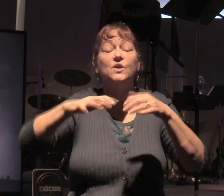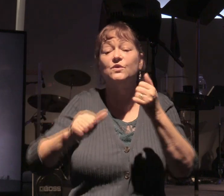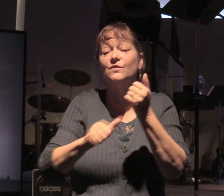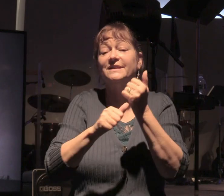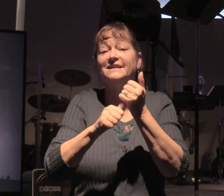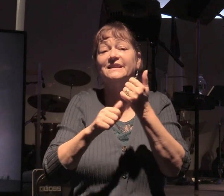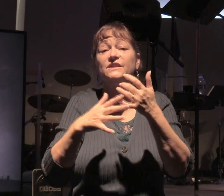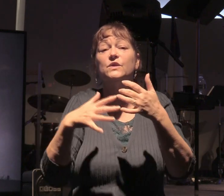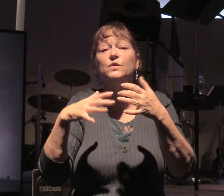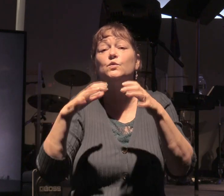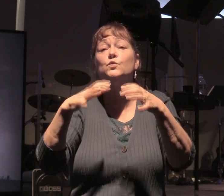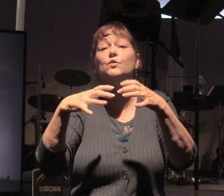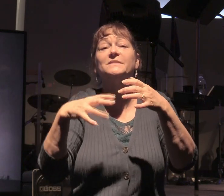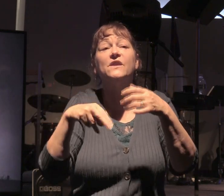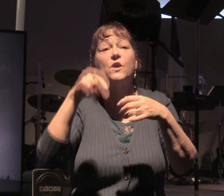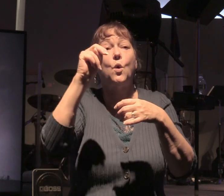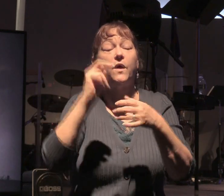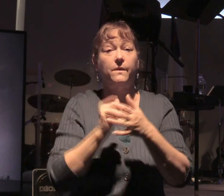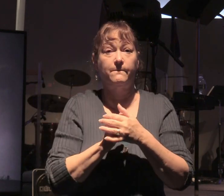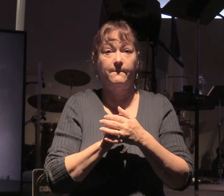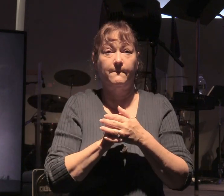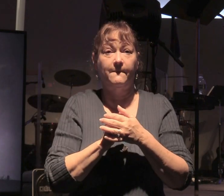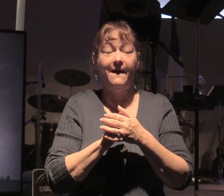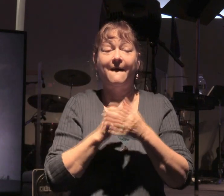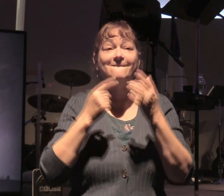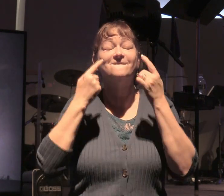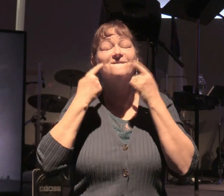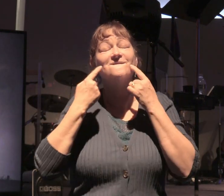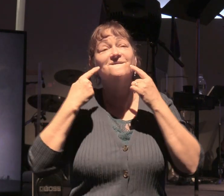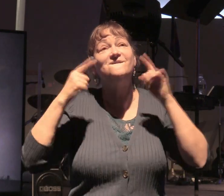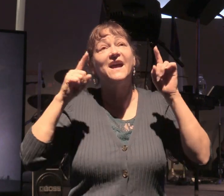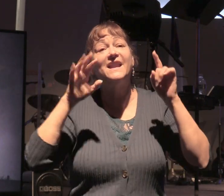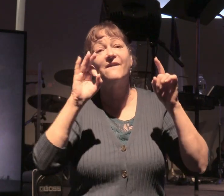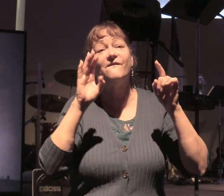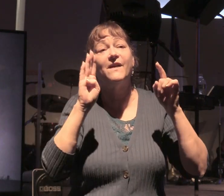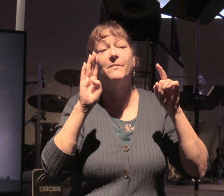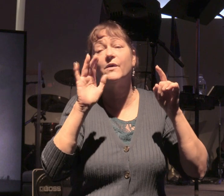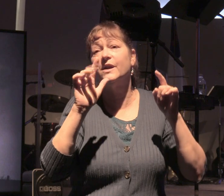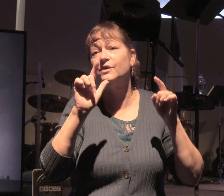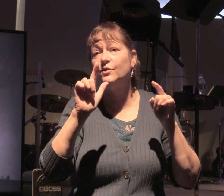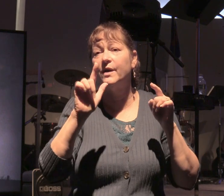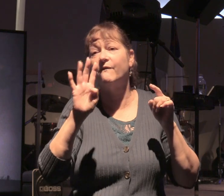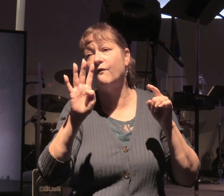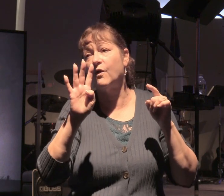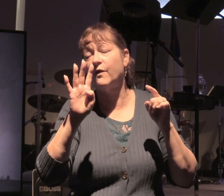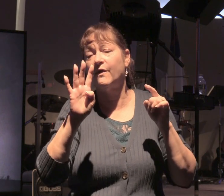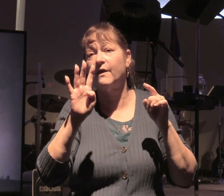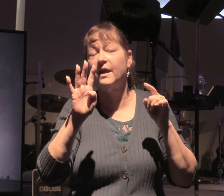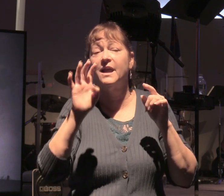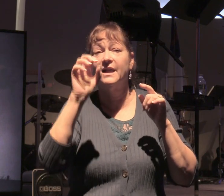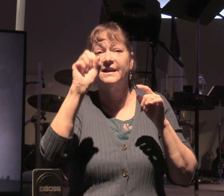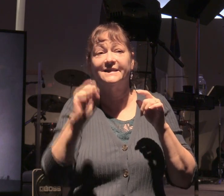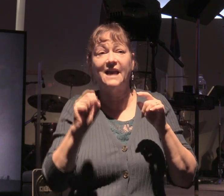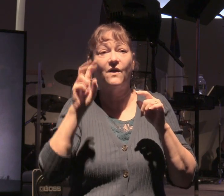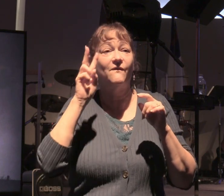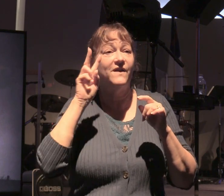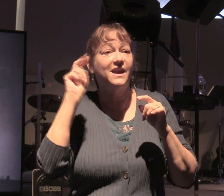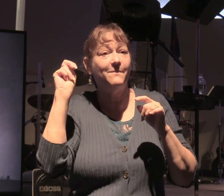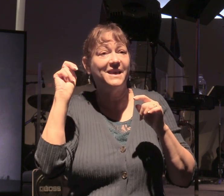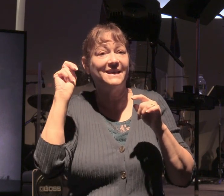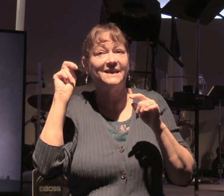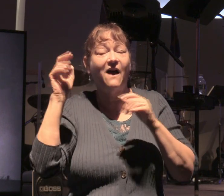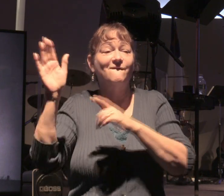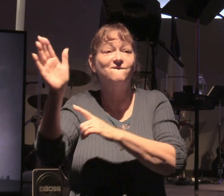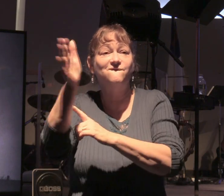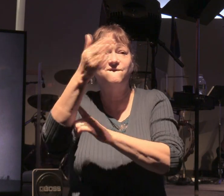troops in the north. Finally, on February 24th, the South Vietnamese flag flew over the